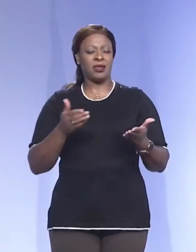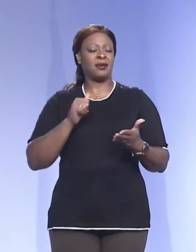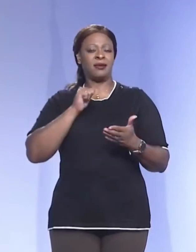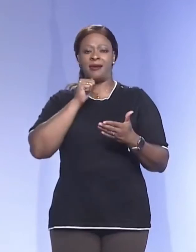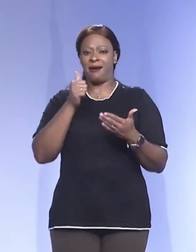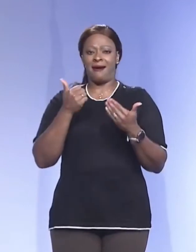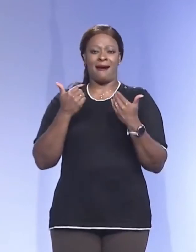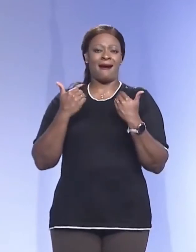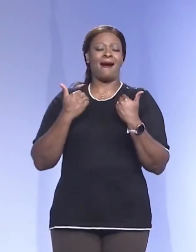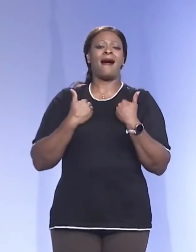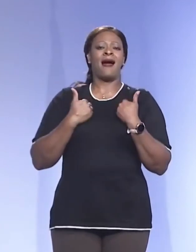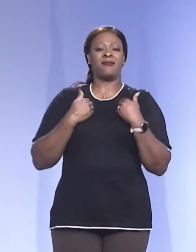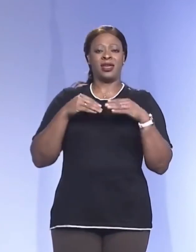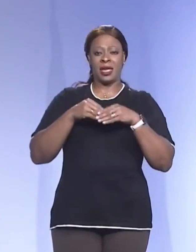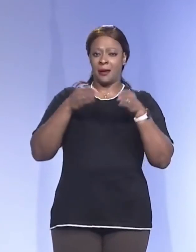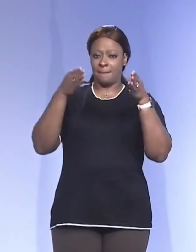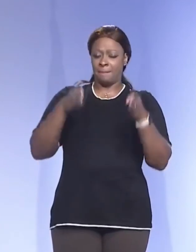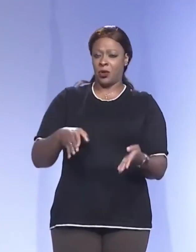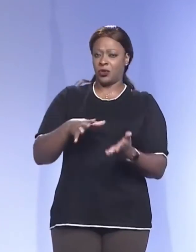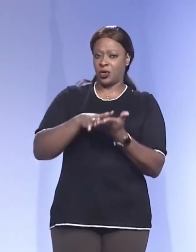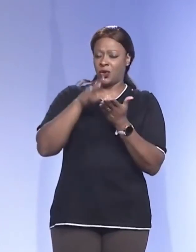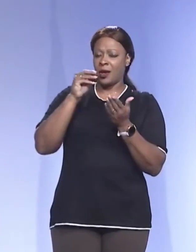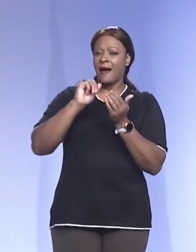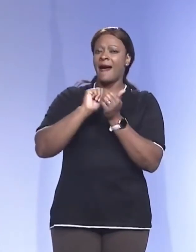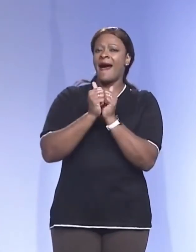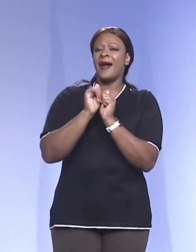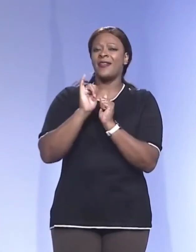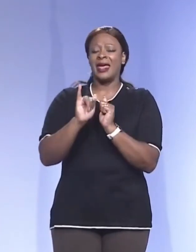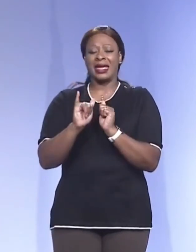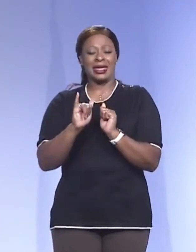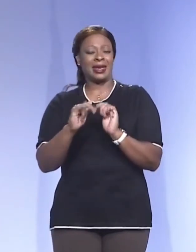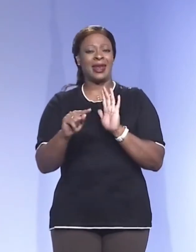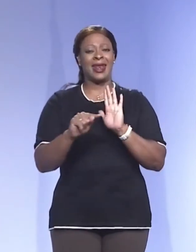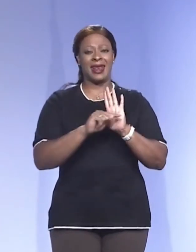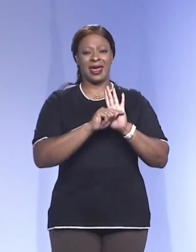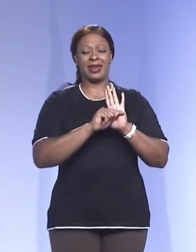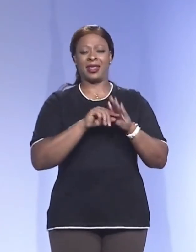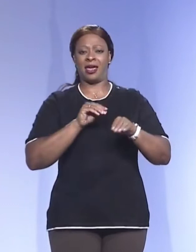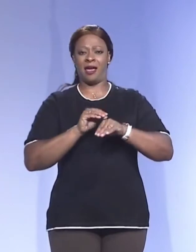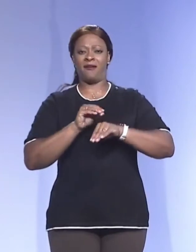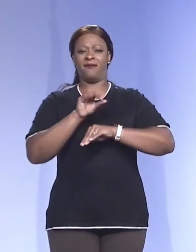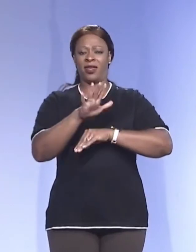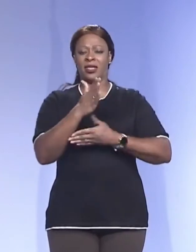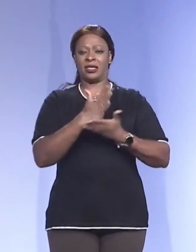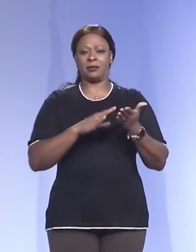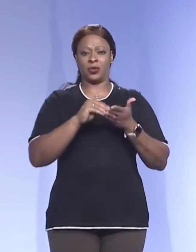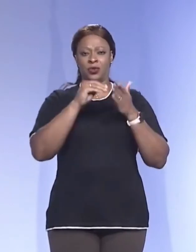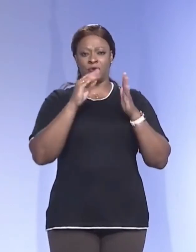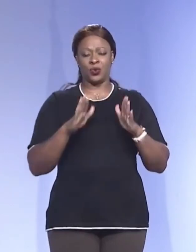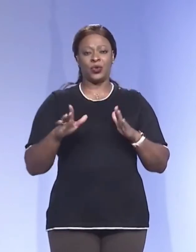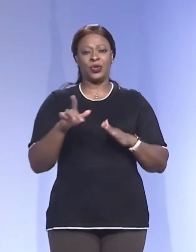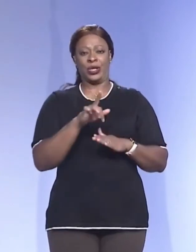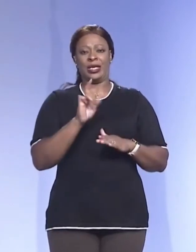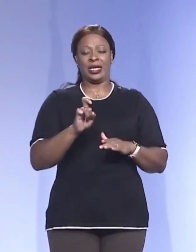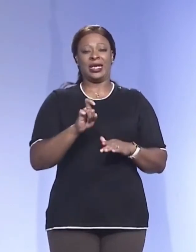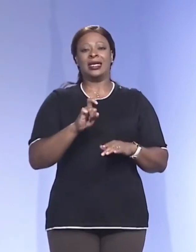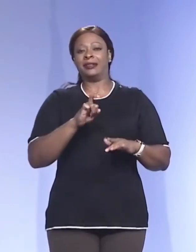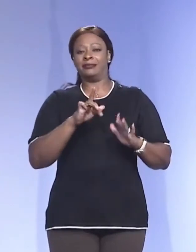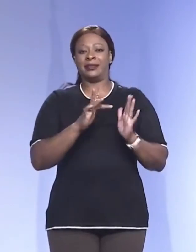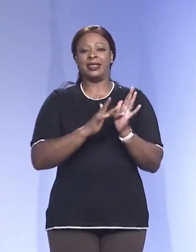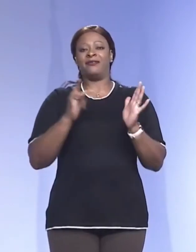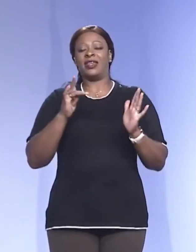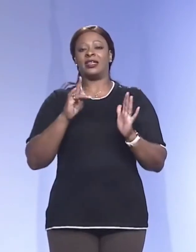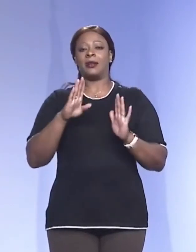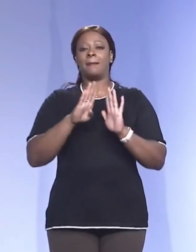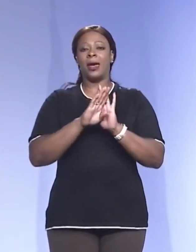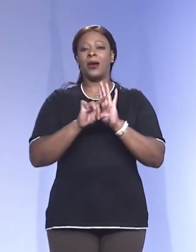having in-person learning and how that can negatively affect some students that may be from a disadvantaged background. I was